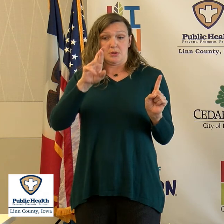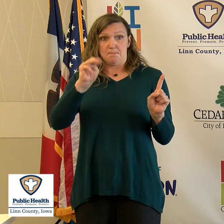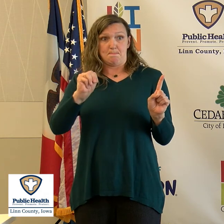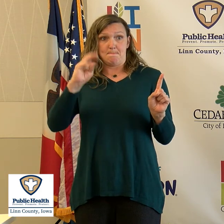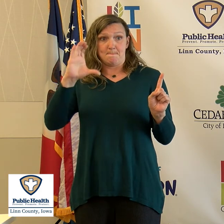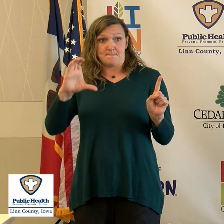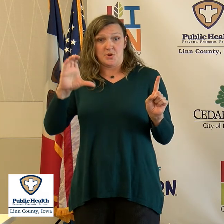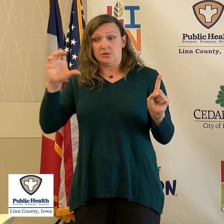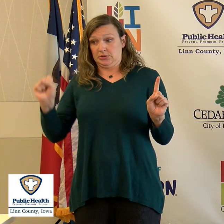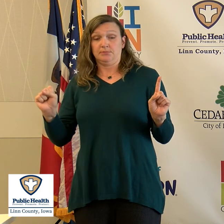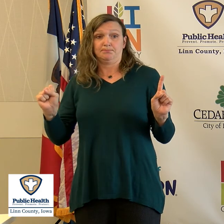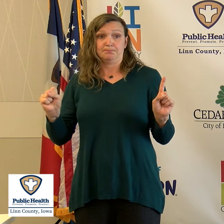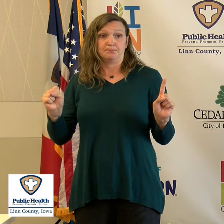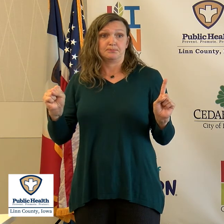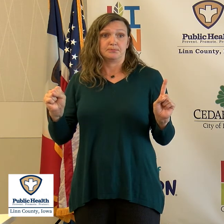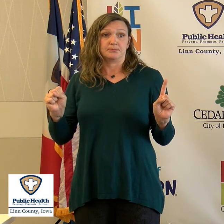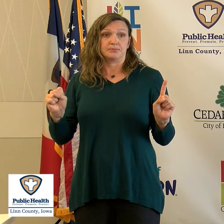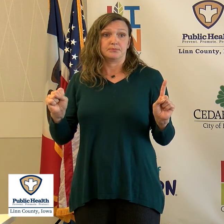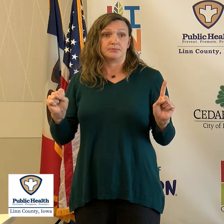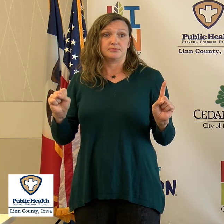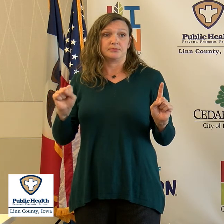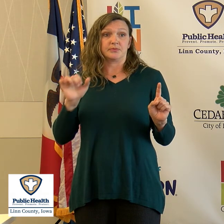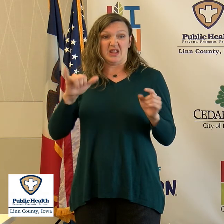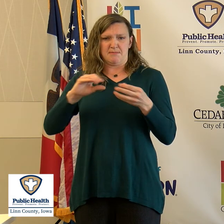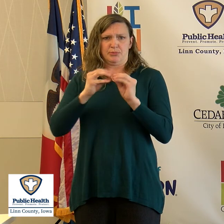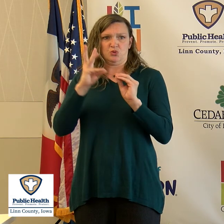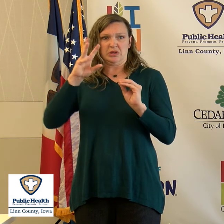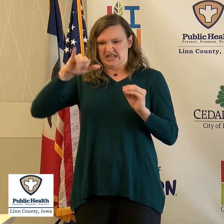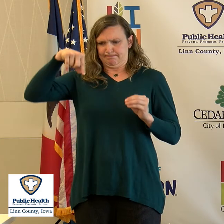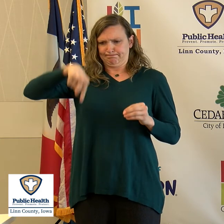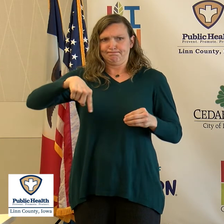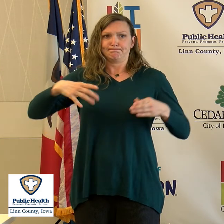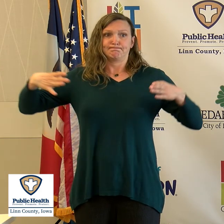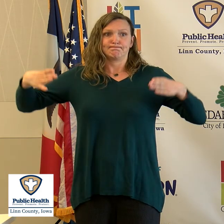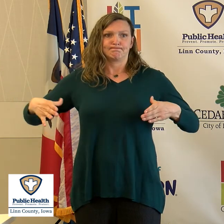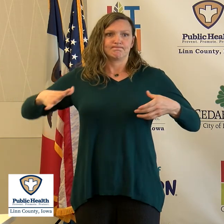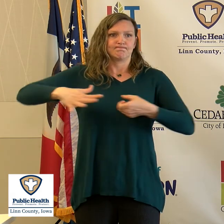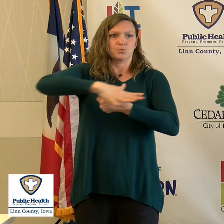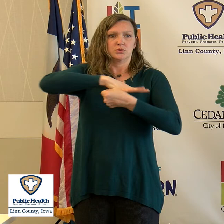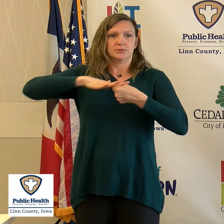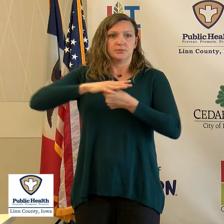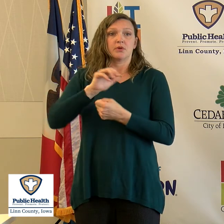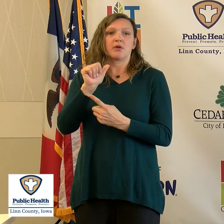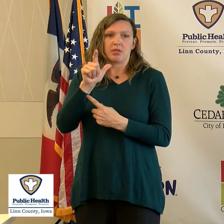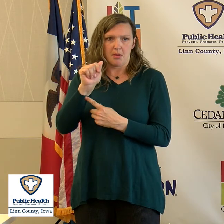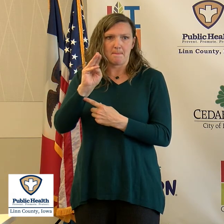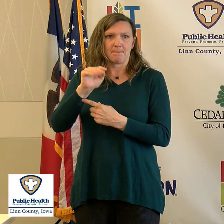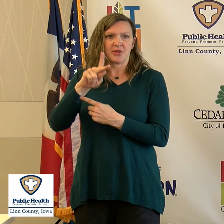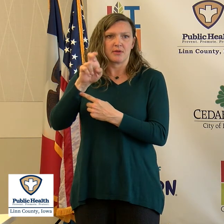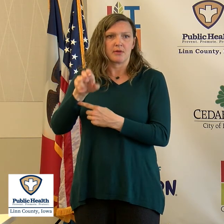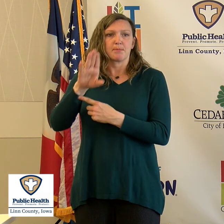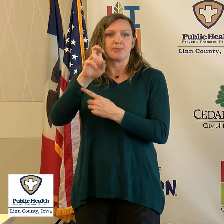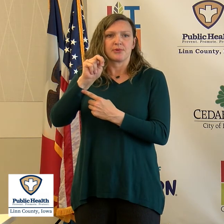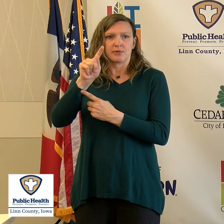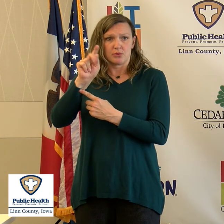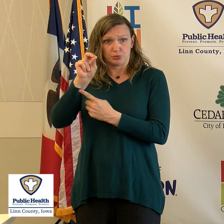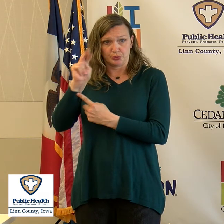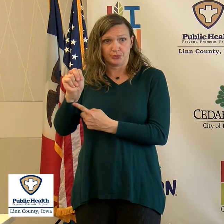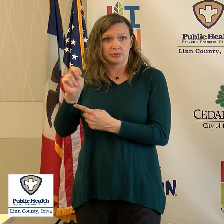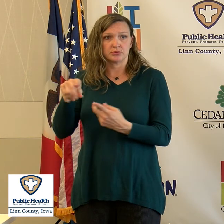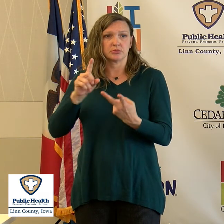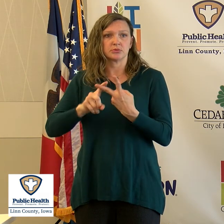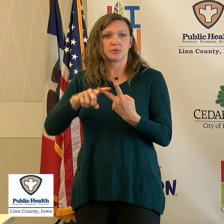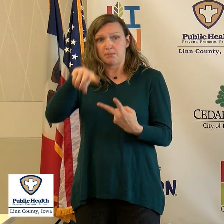Region 6, which includes the counties of Allamakee, Benton,